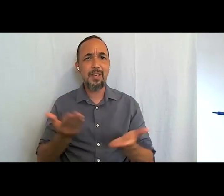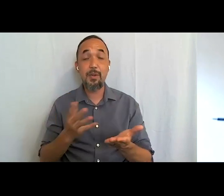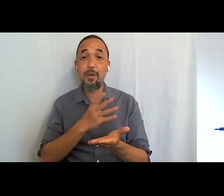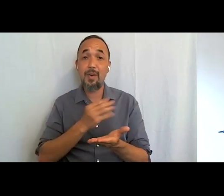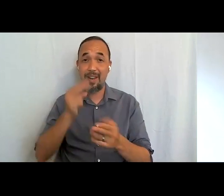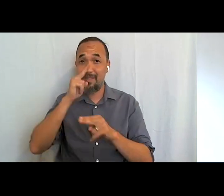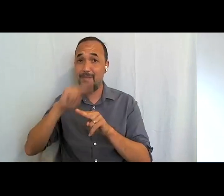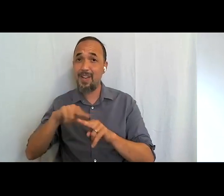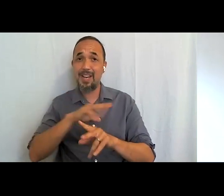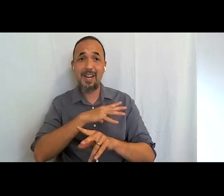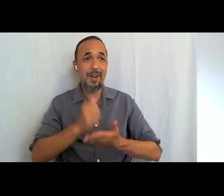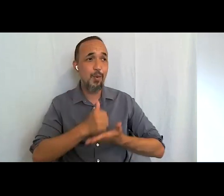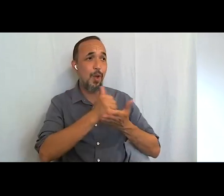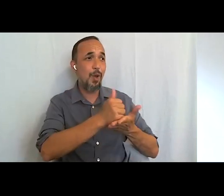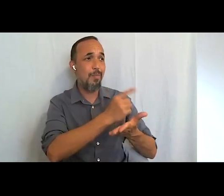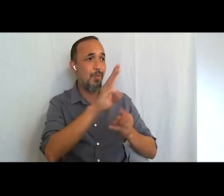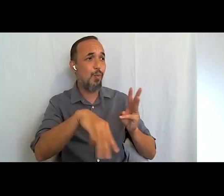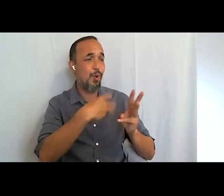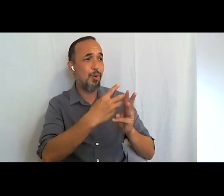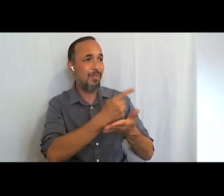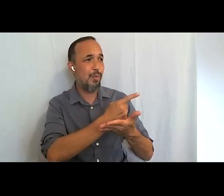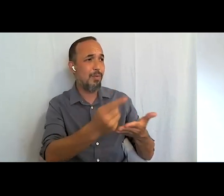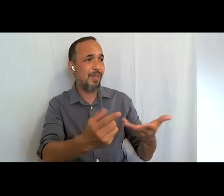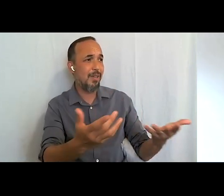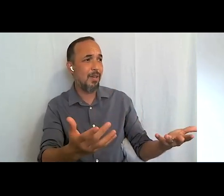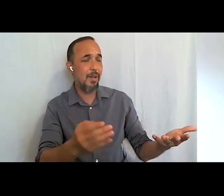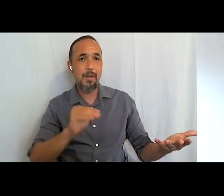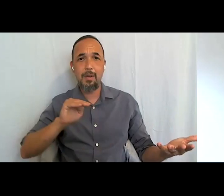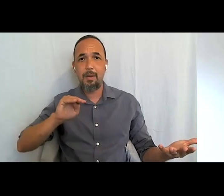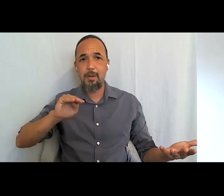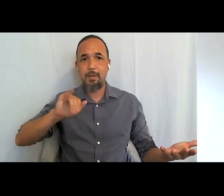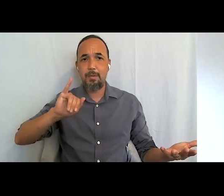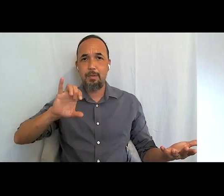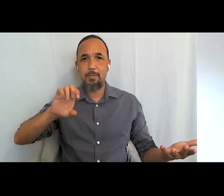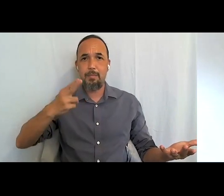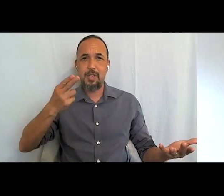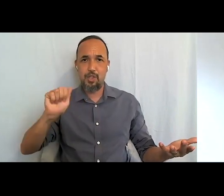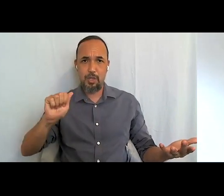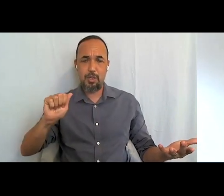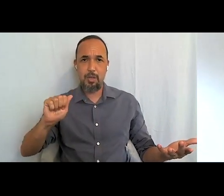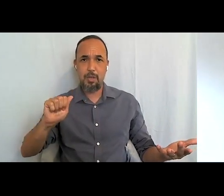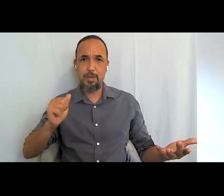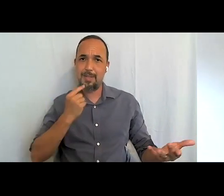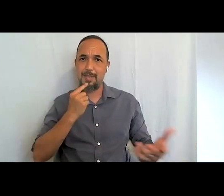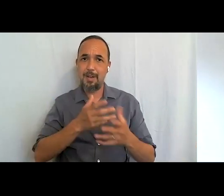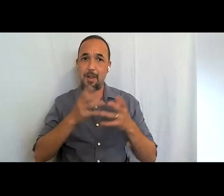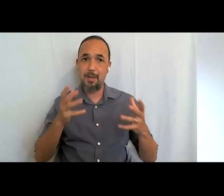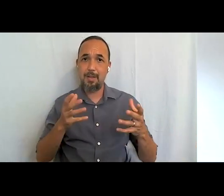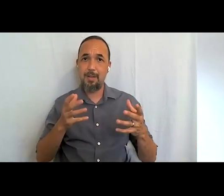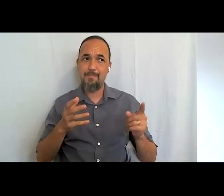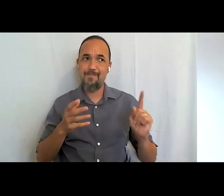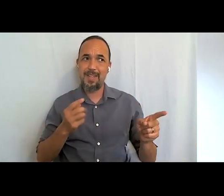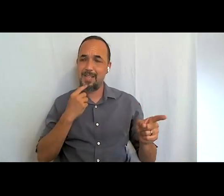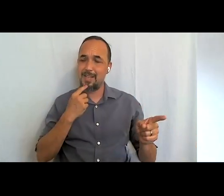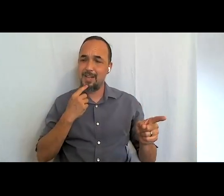change the world just for a week. You know, Misha Collins has said a lot that he wants this 1 week a year to